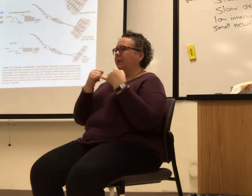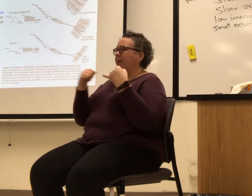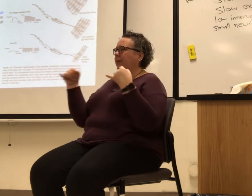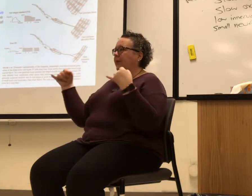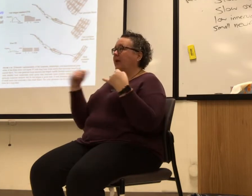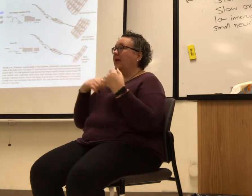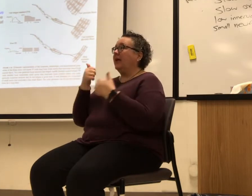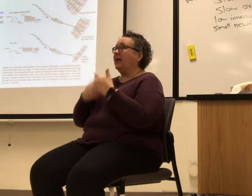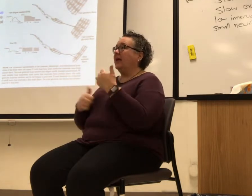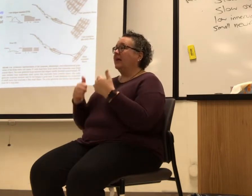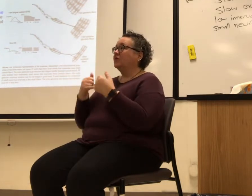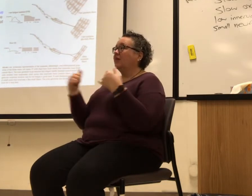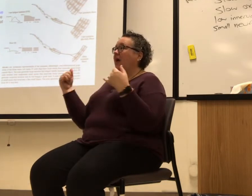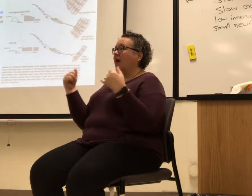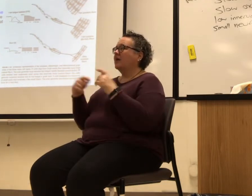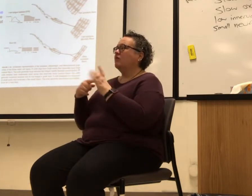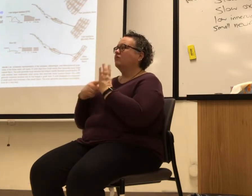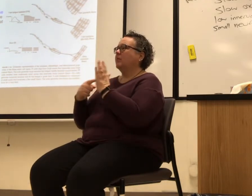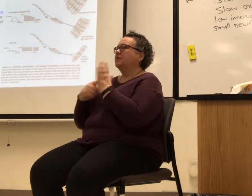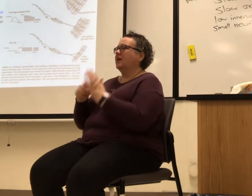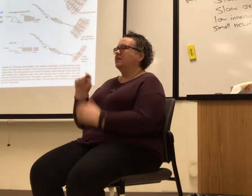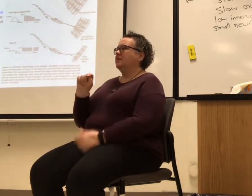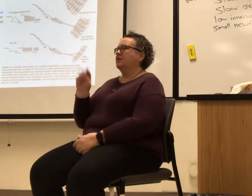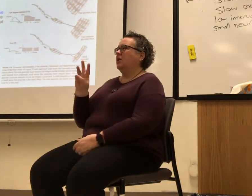Each line represents a twitch.